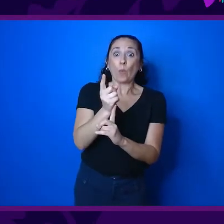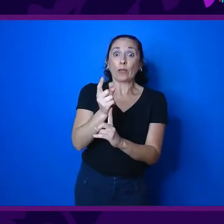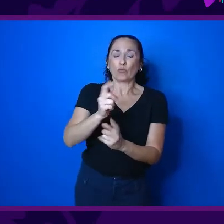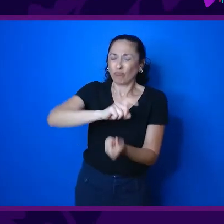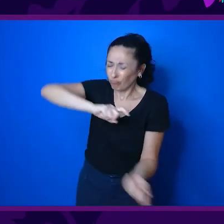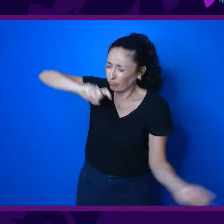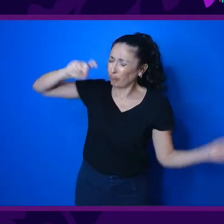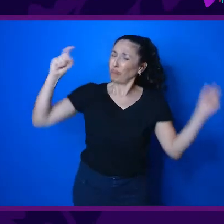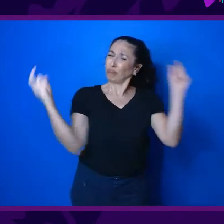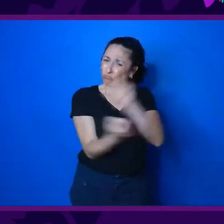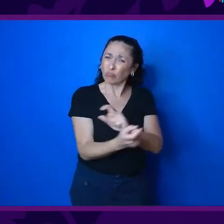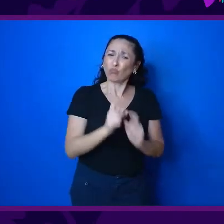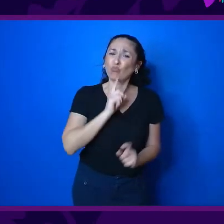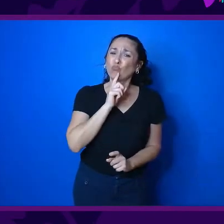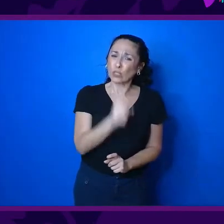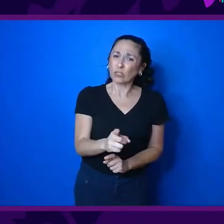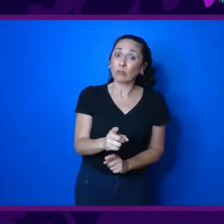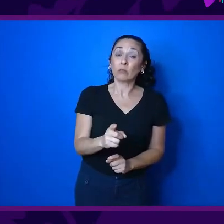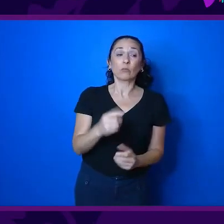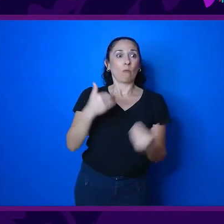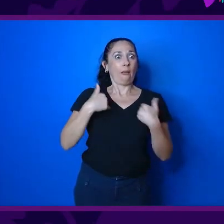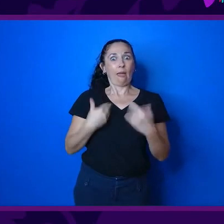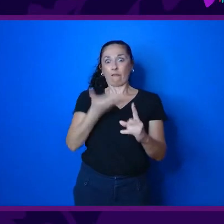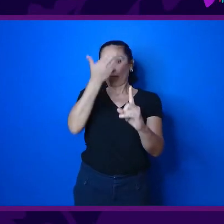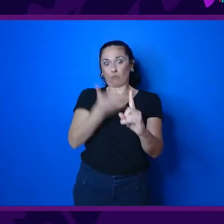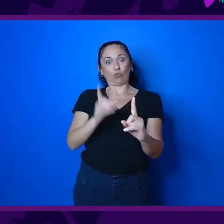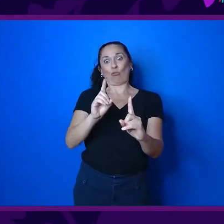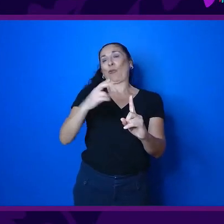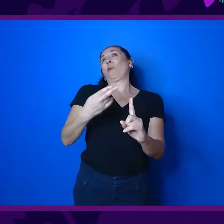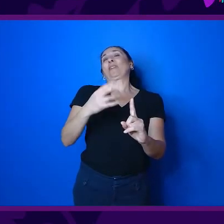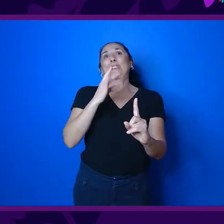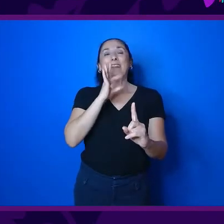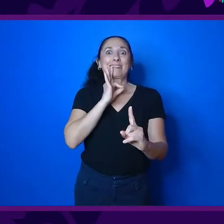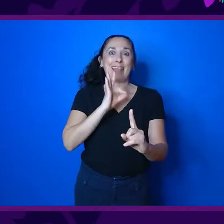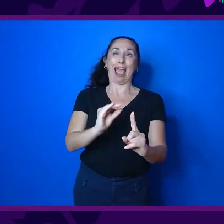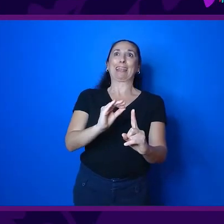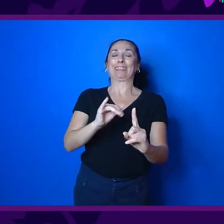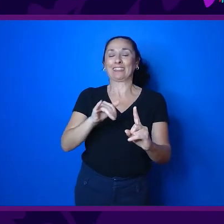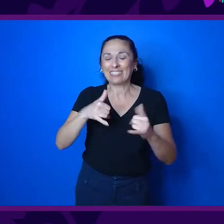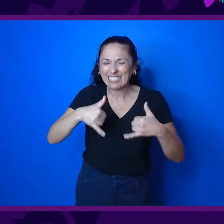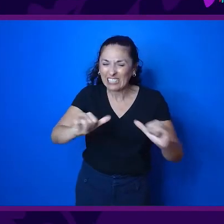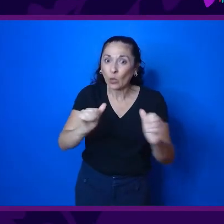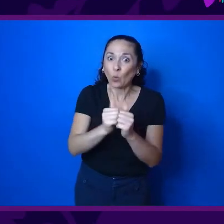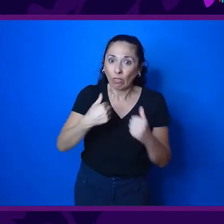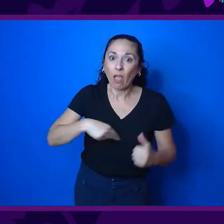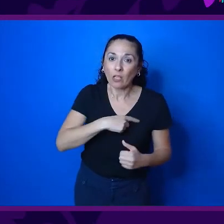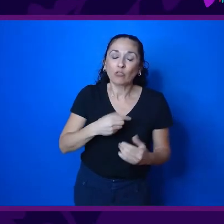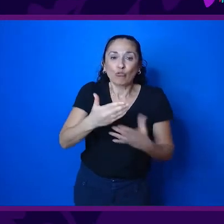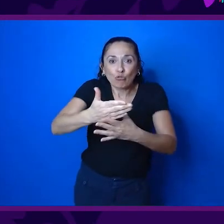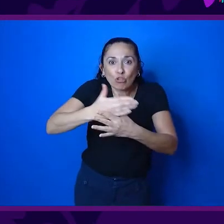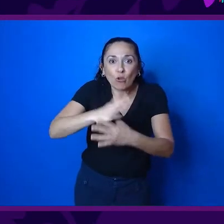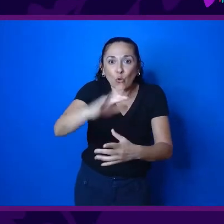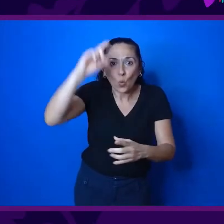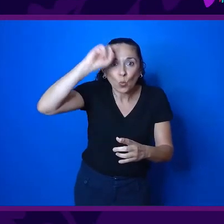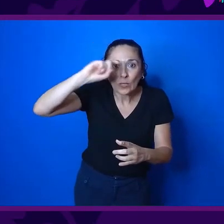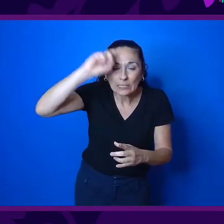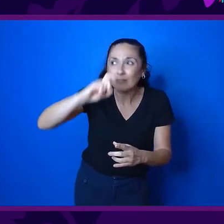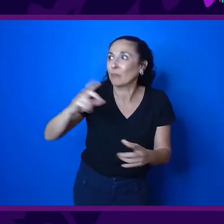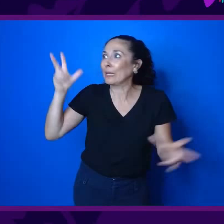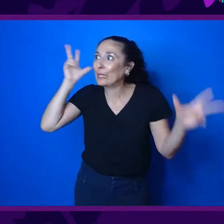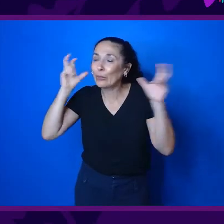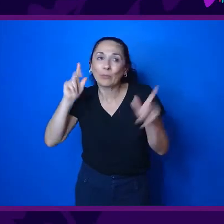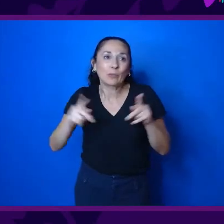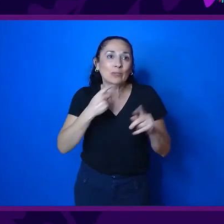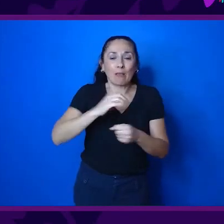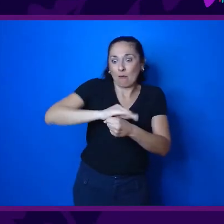having someone like you, Dolores, at 90, who's still with us to share this wisdom, to hear people saying like COVID is something that